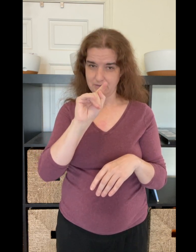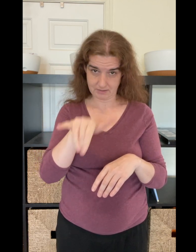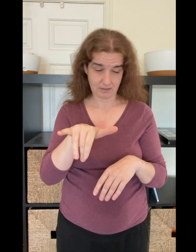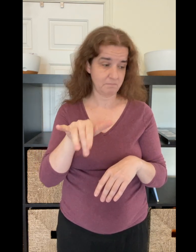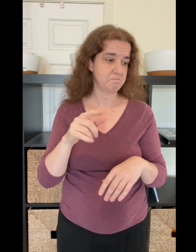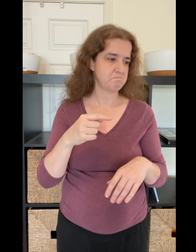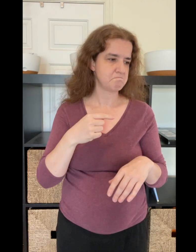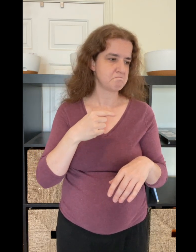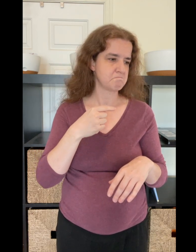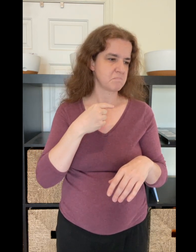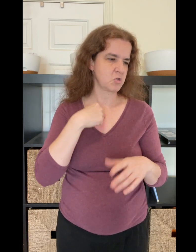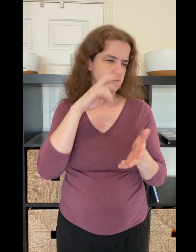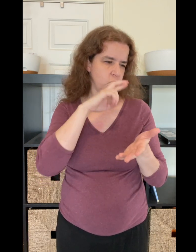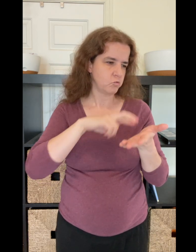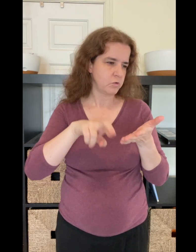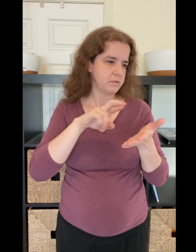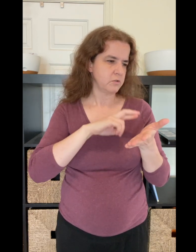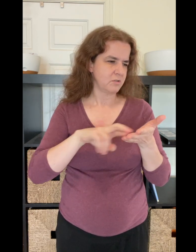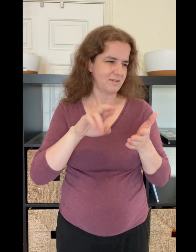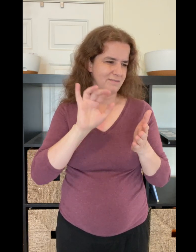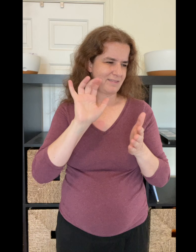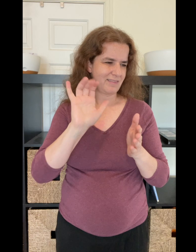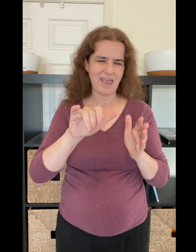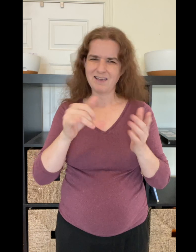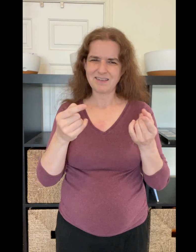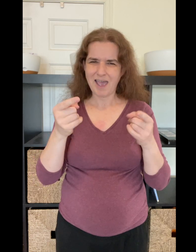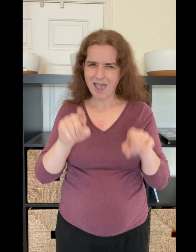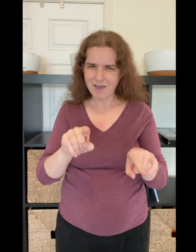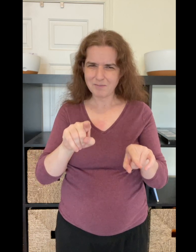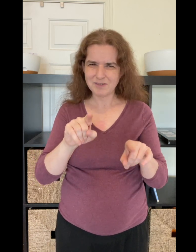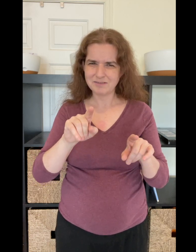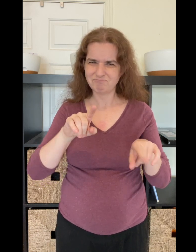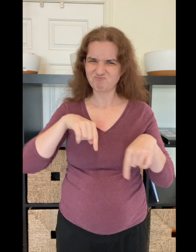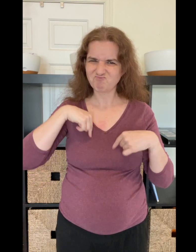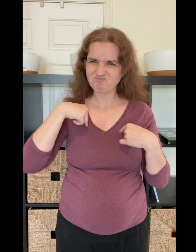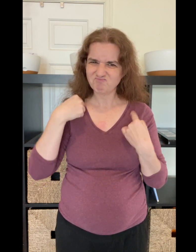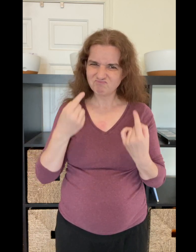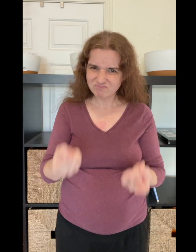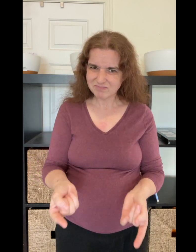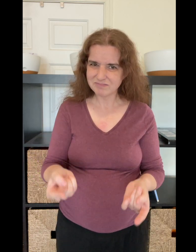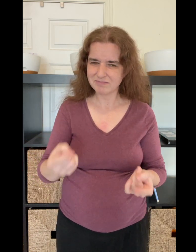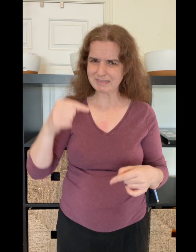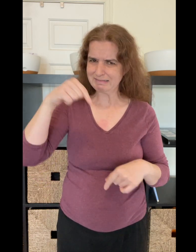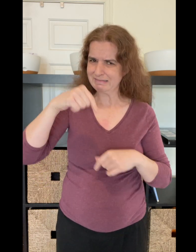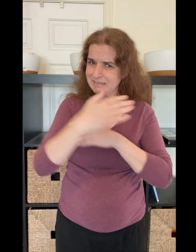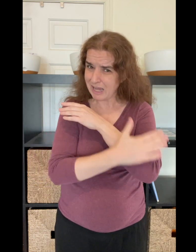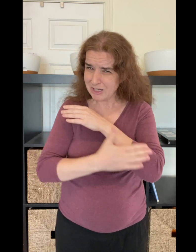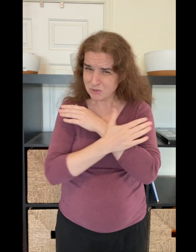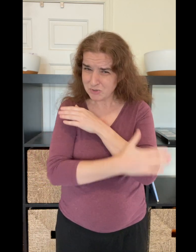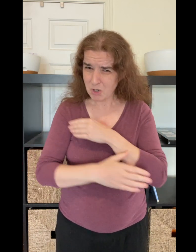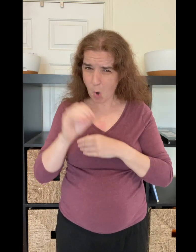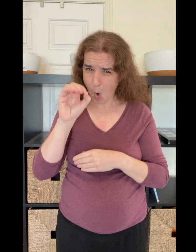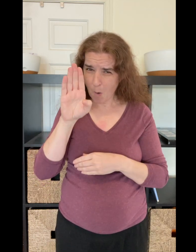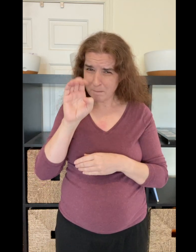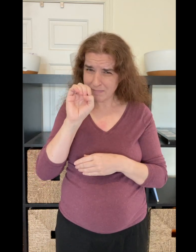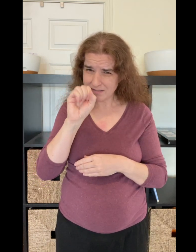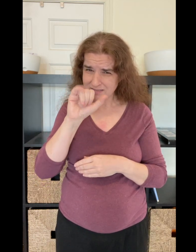that obesity. So I researched that. That's been happening for a long